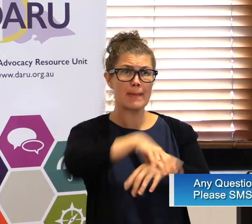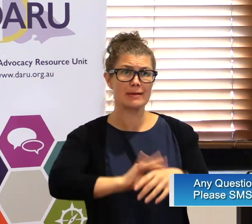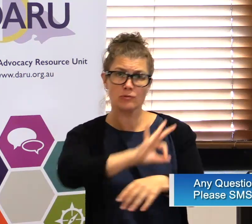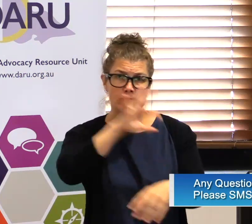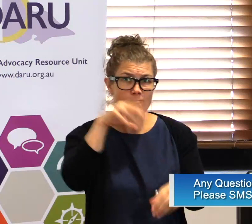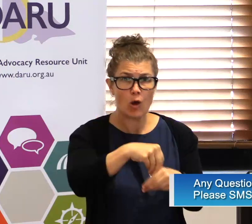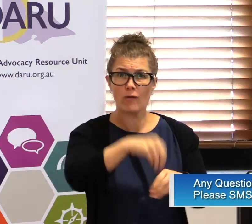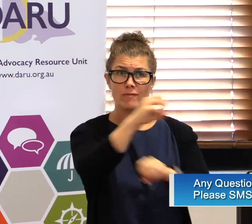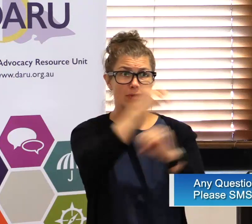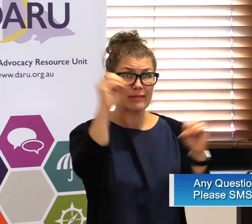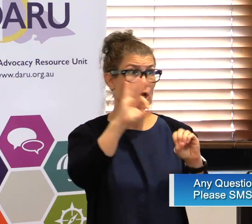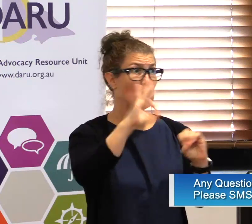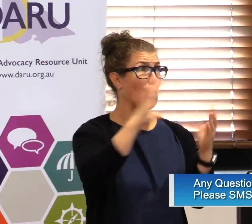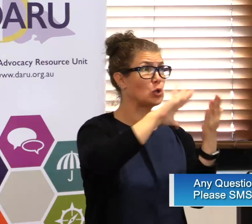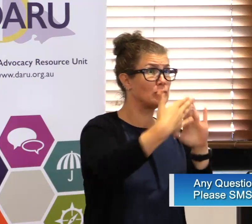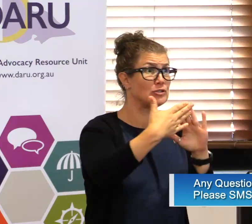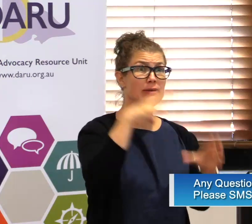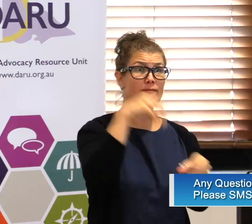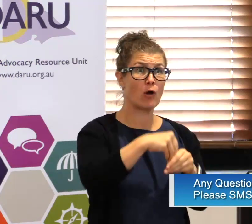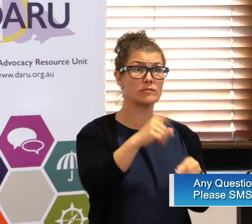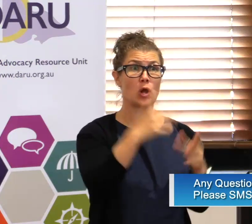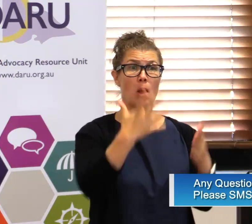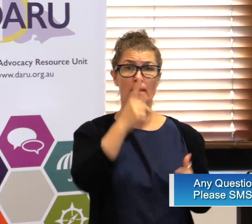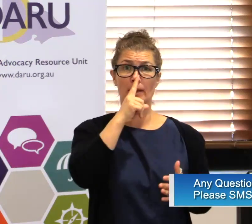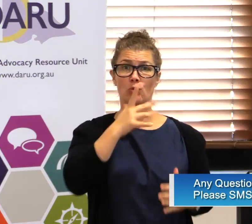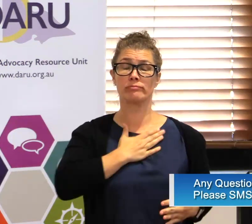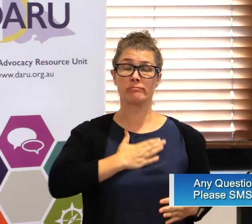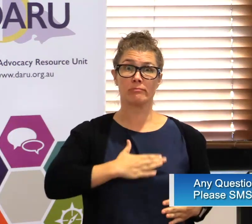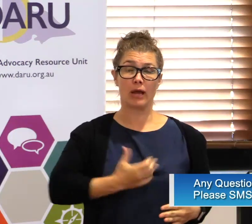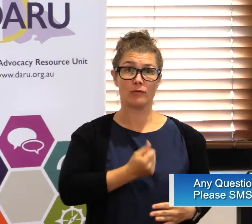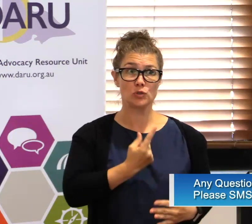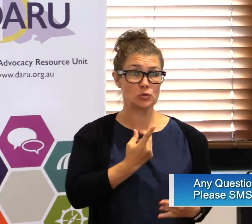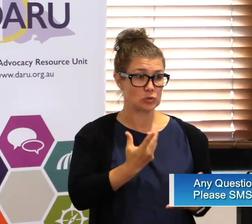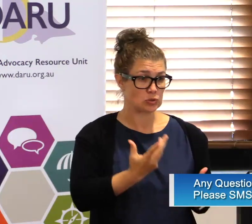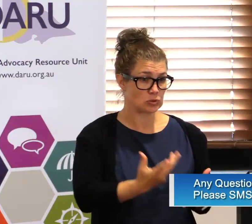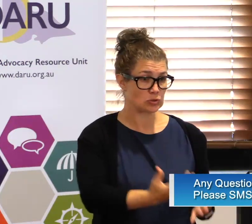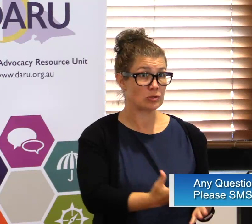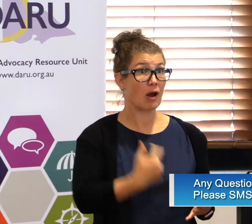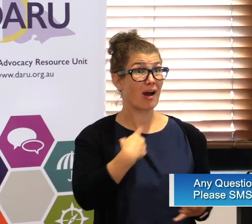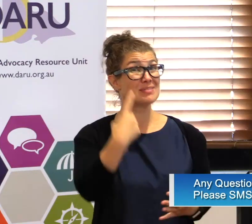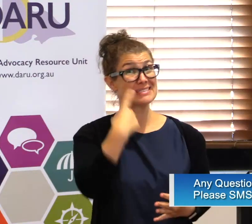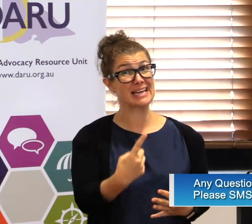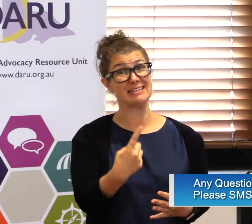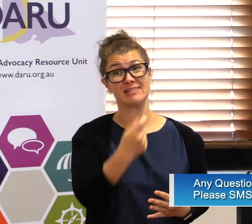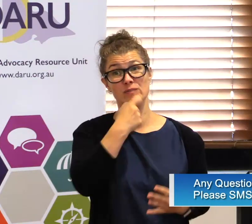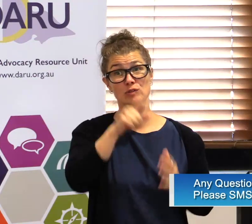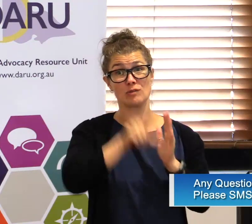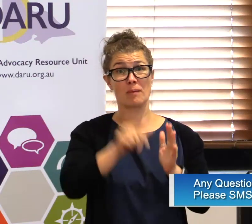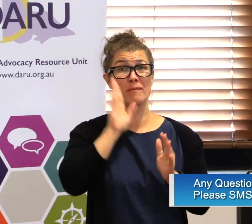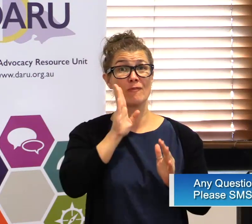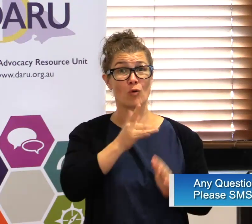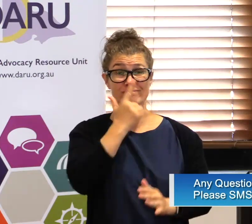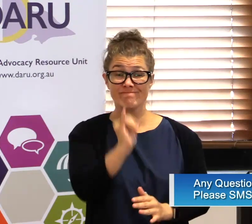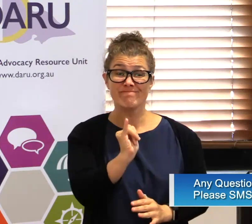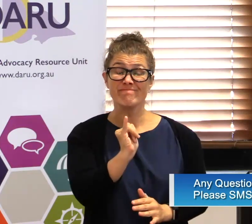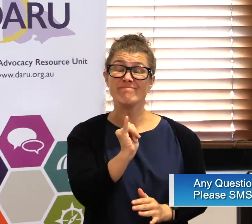community members are involved. So a lot of people have to endure this. I've seen it firsthand too many times, unfortunately, so it's